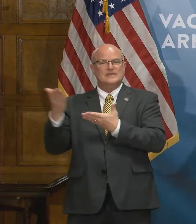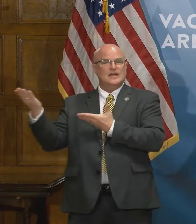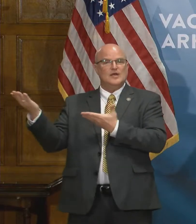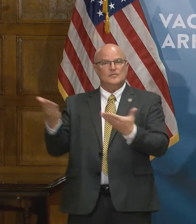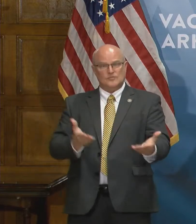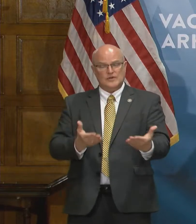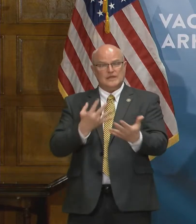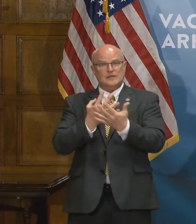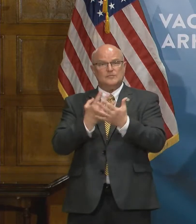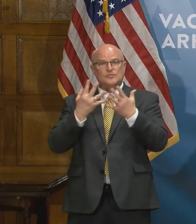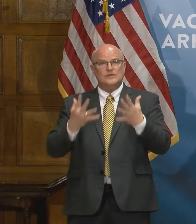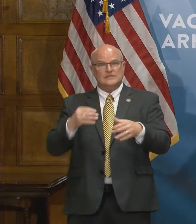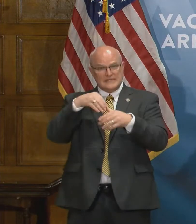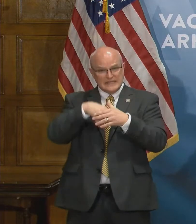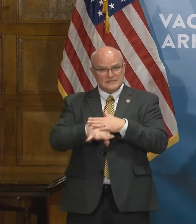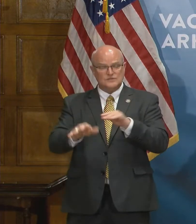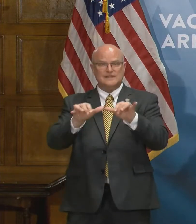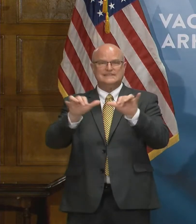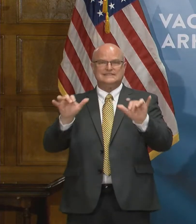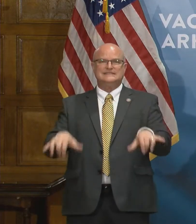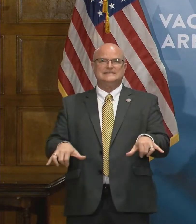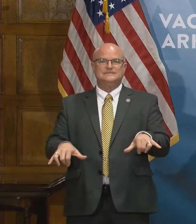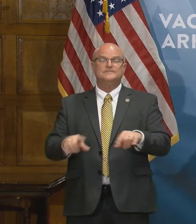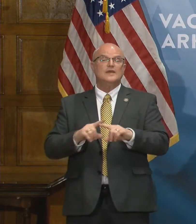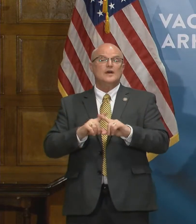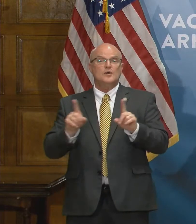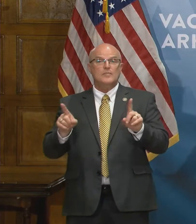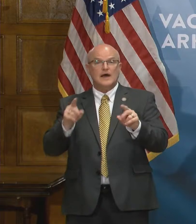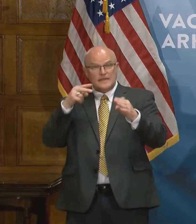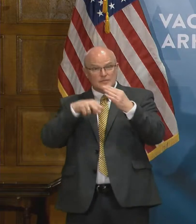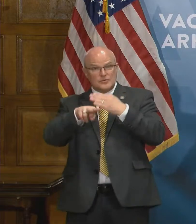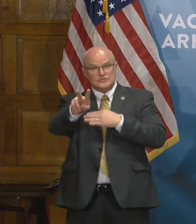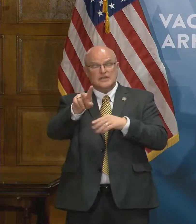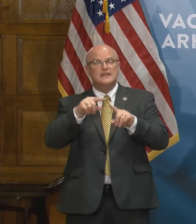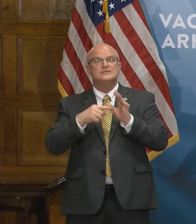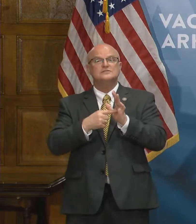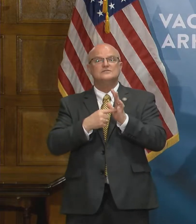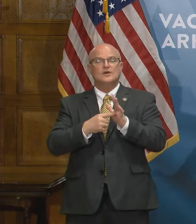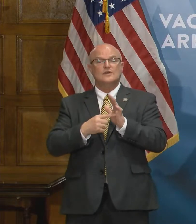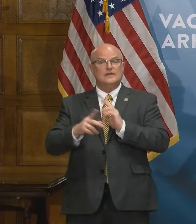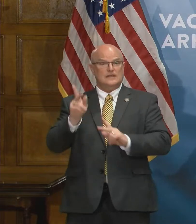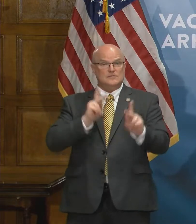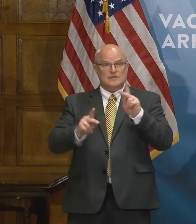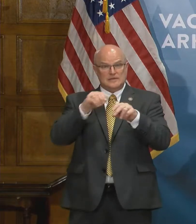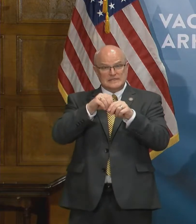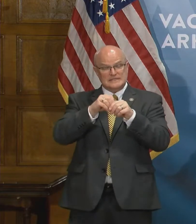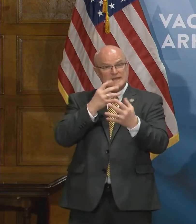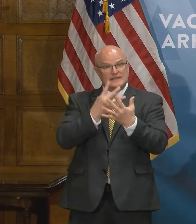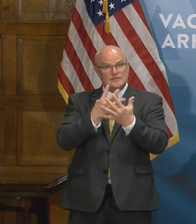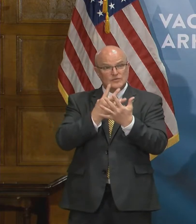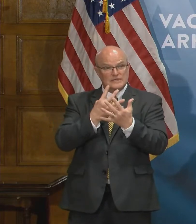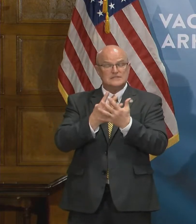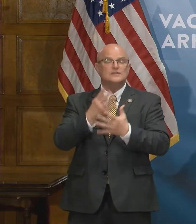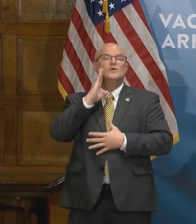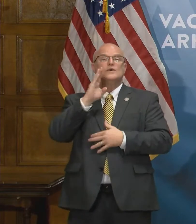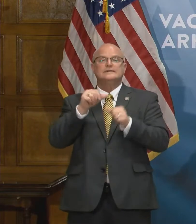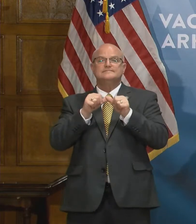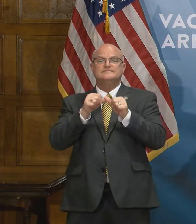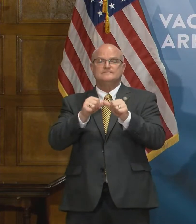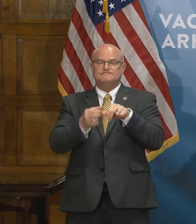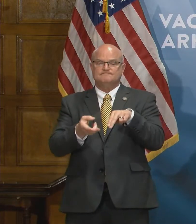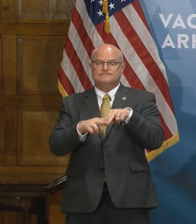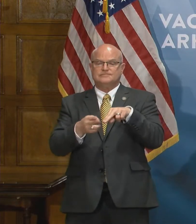bringing prisoners into the system. But the projections show that population of prison inmates will continue